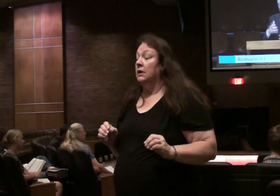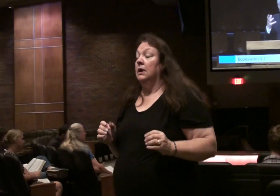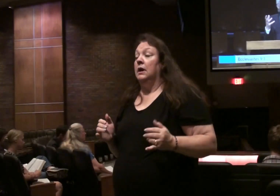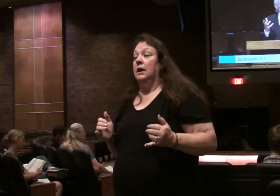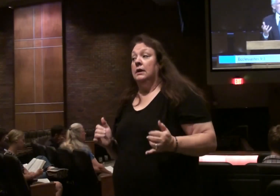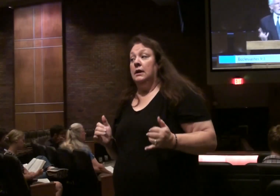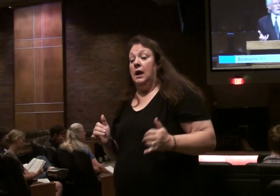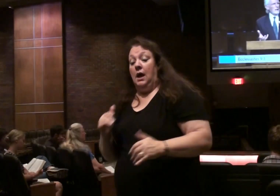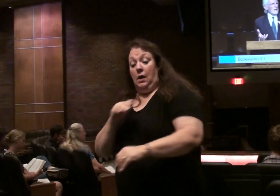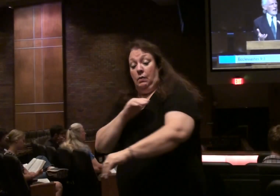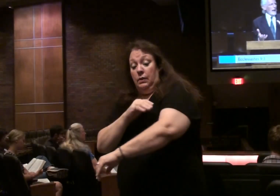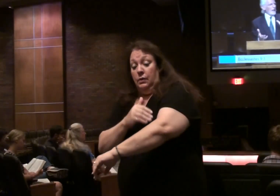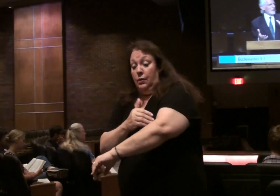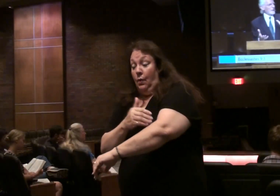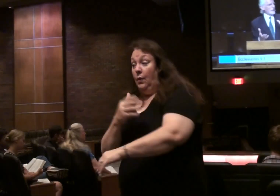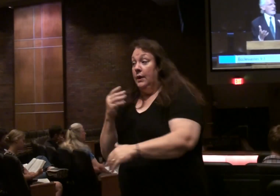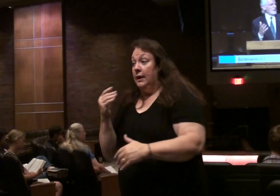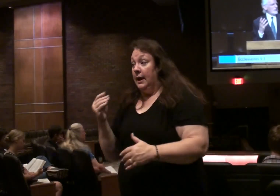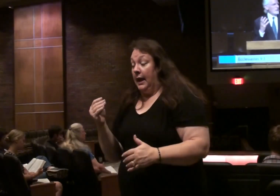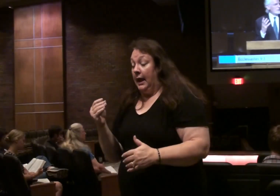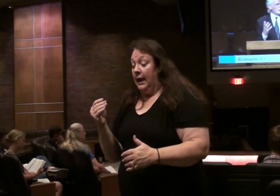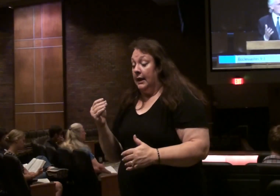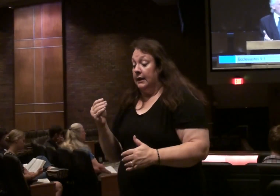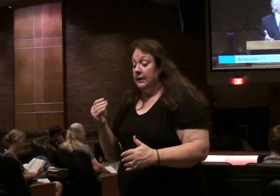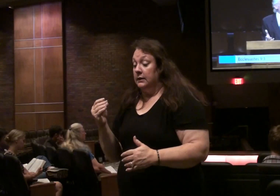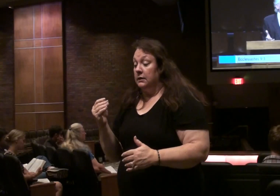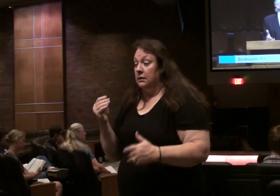Now, the authority and